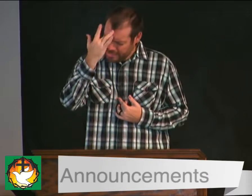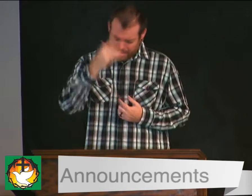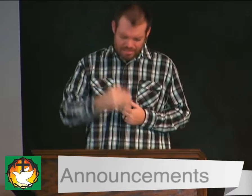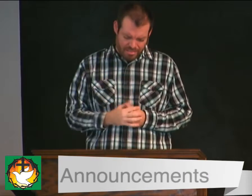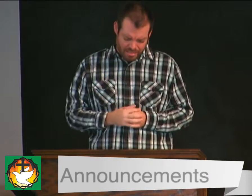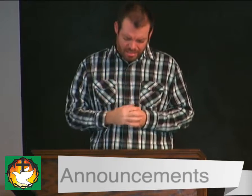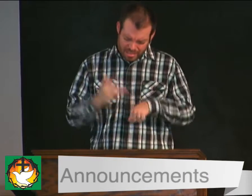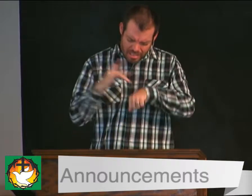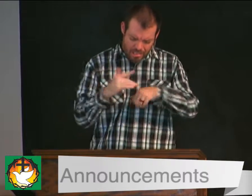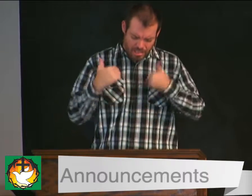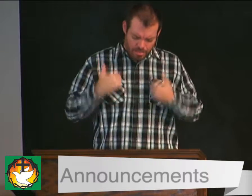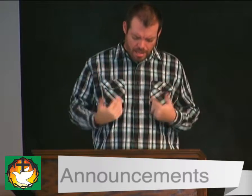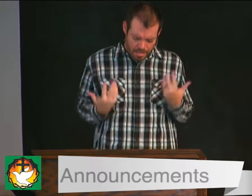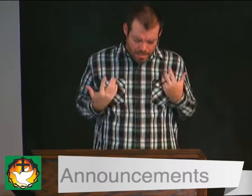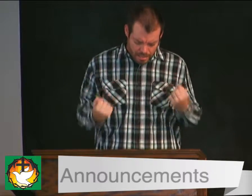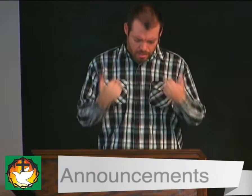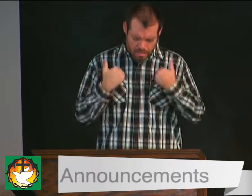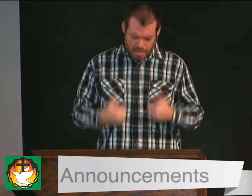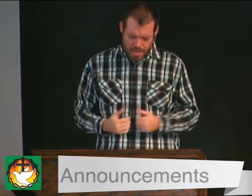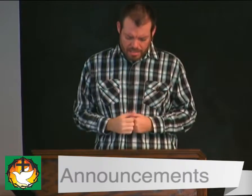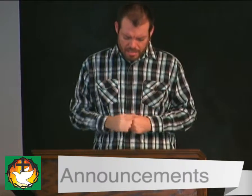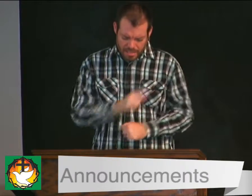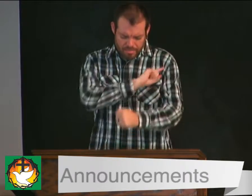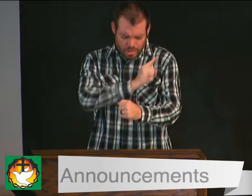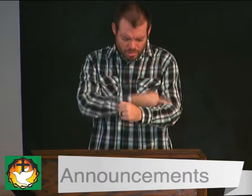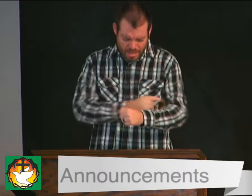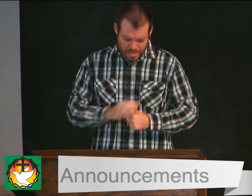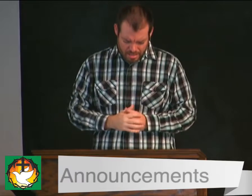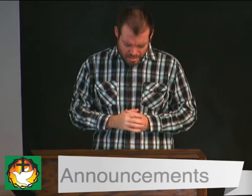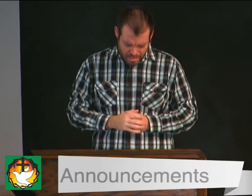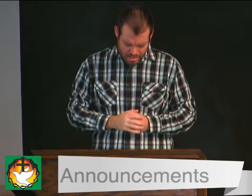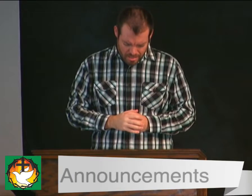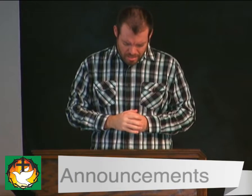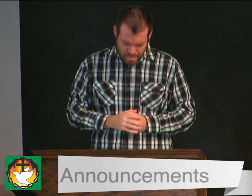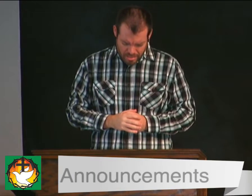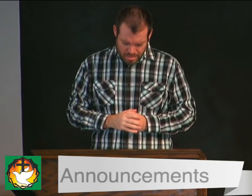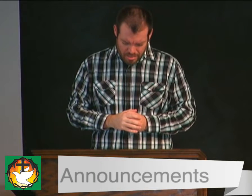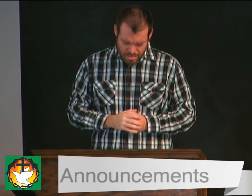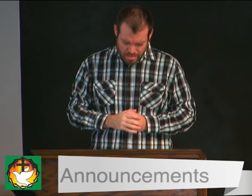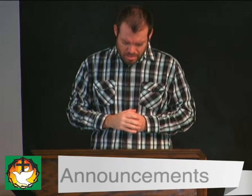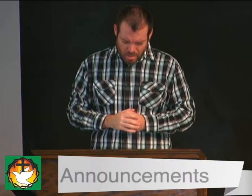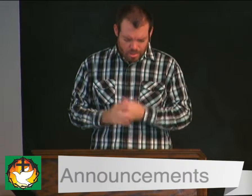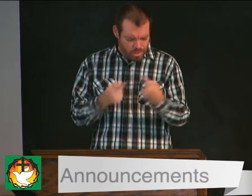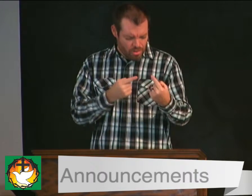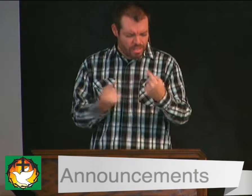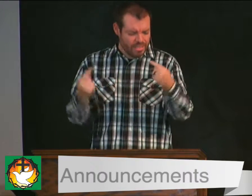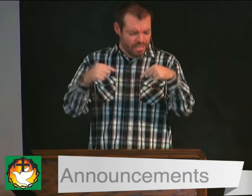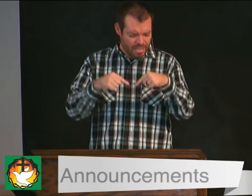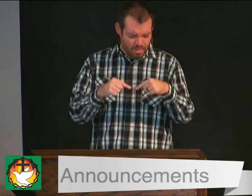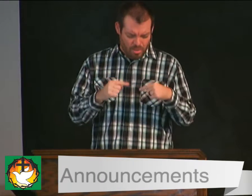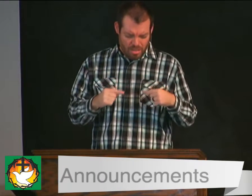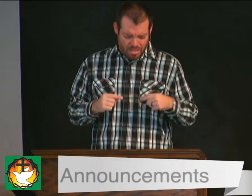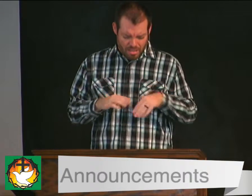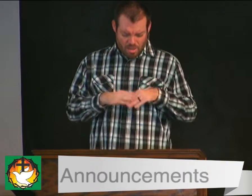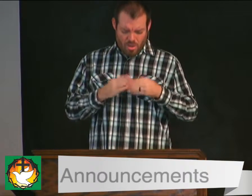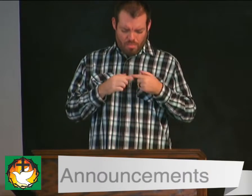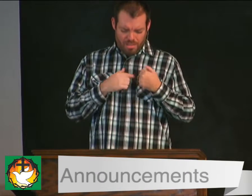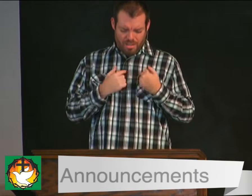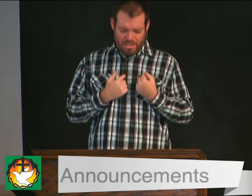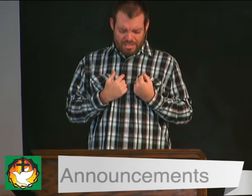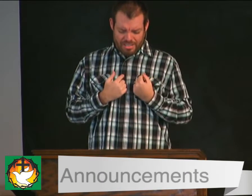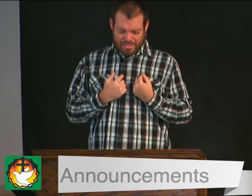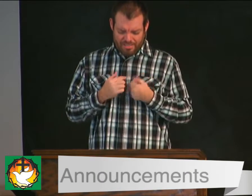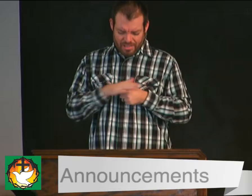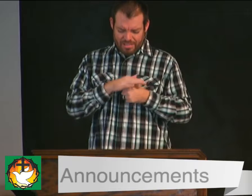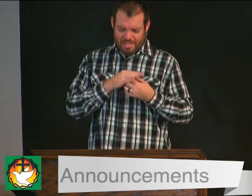sick, touch their bodies, heal their bodies, give them strength. Those who are struggling to come, Lord, open